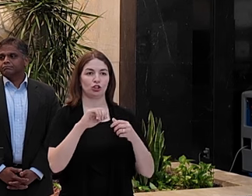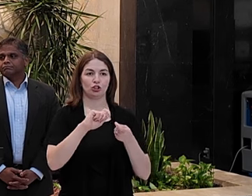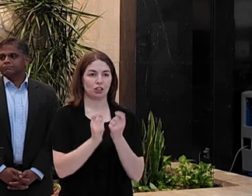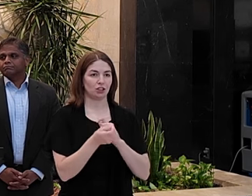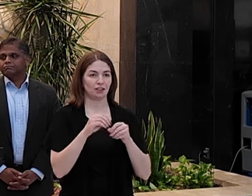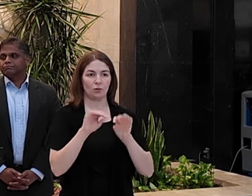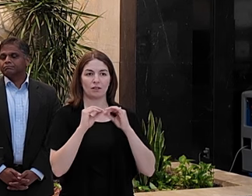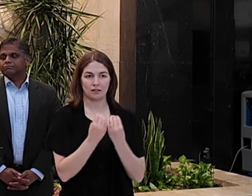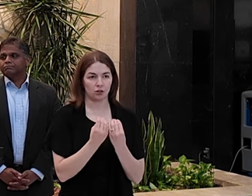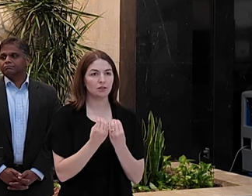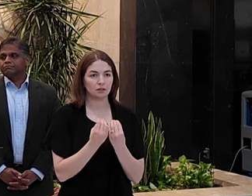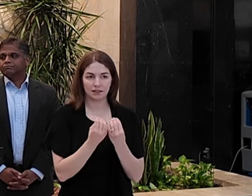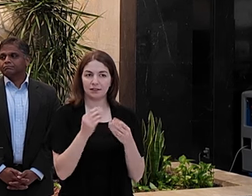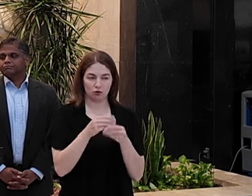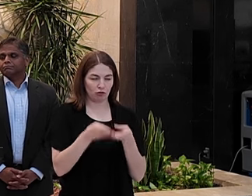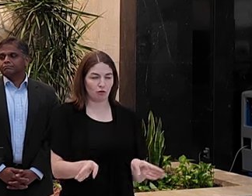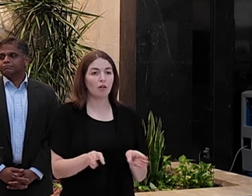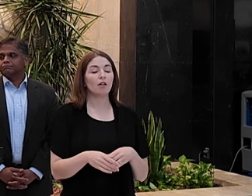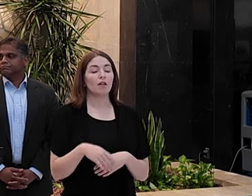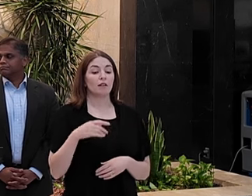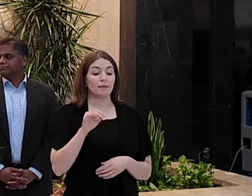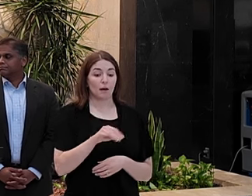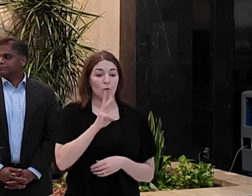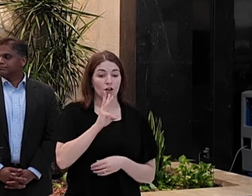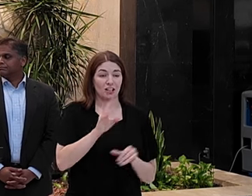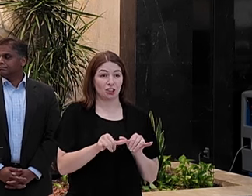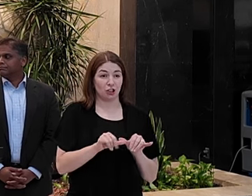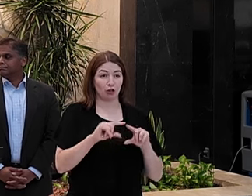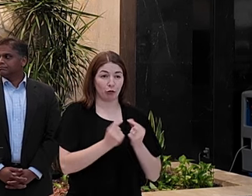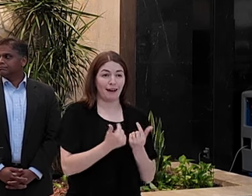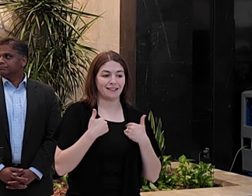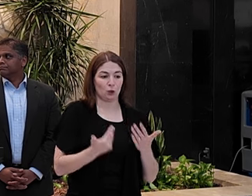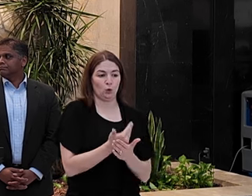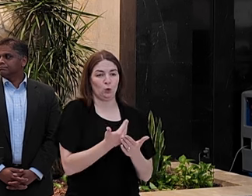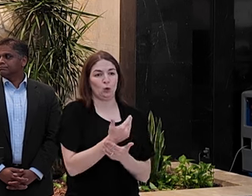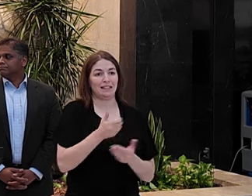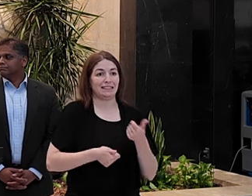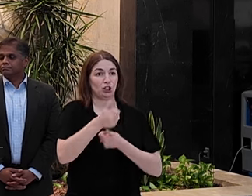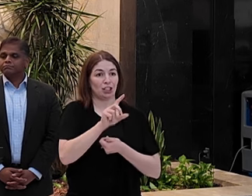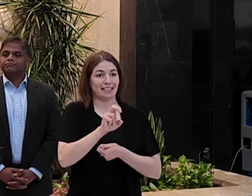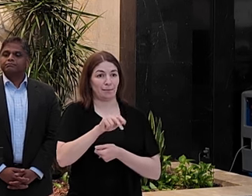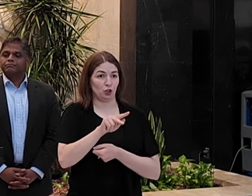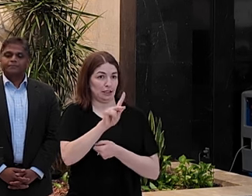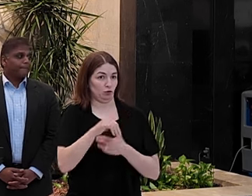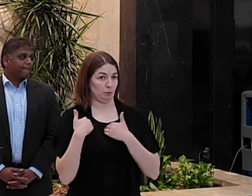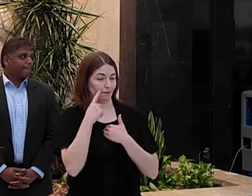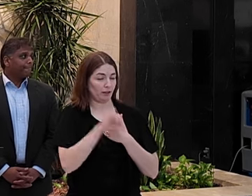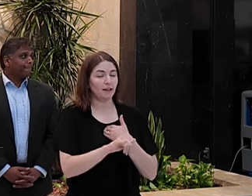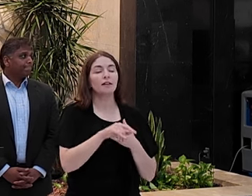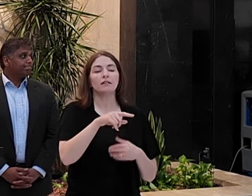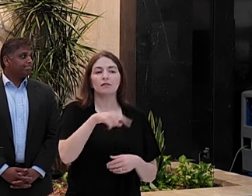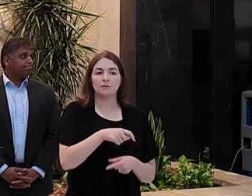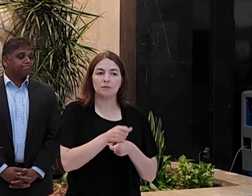stood up the water engineering group. That engineering group has a new senior deputy that's in charge of it. They're responsible for ensuring that our